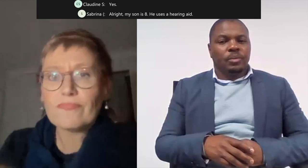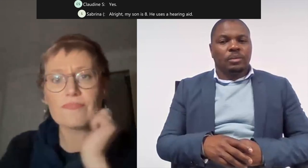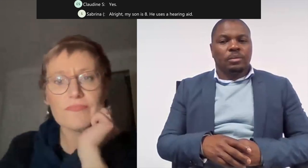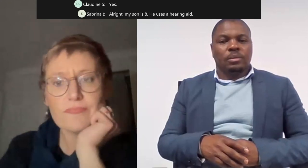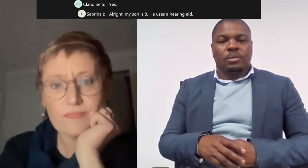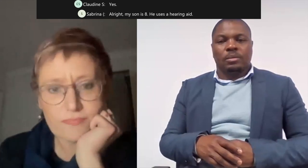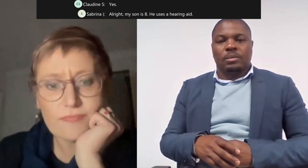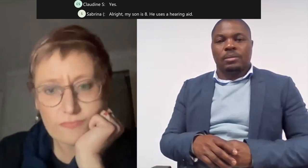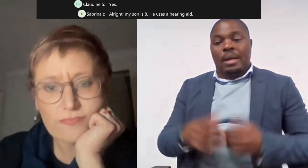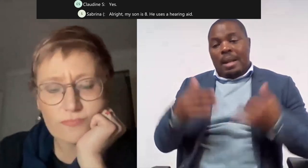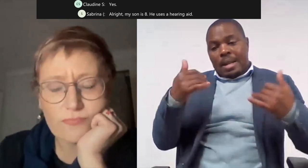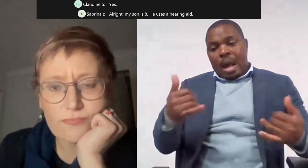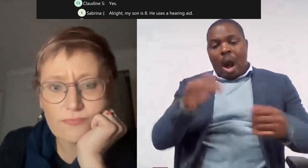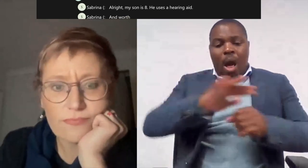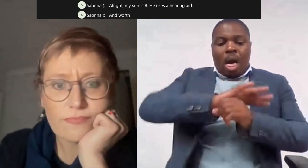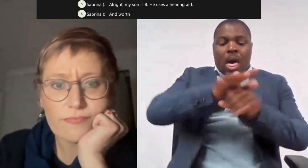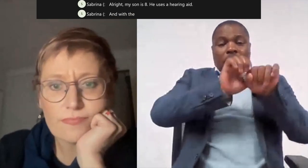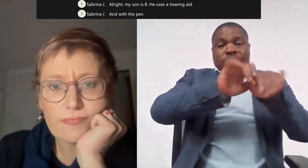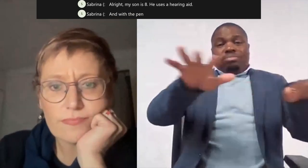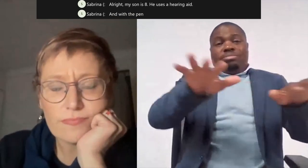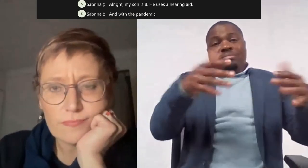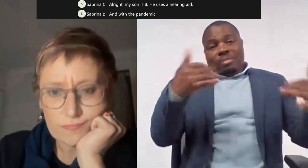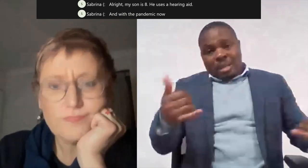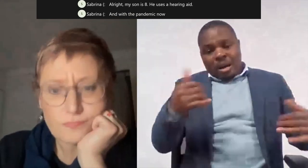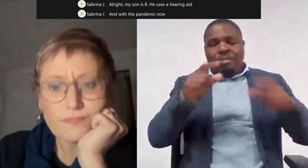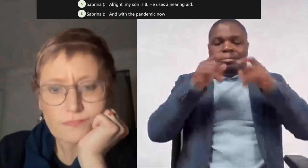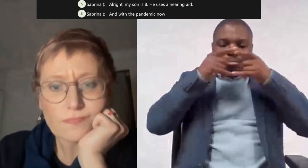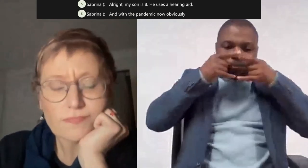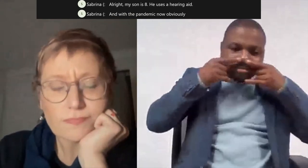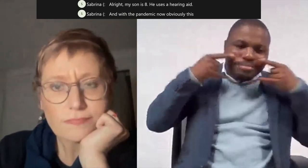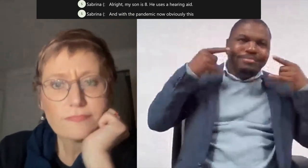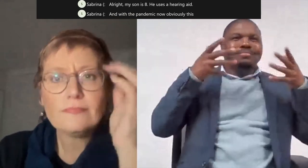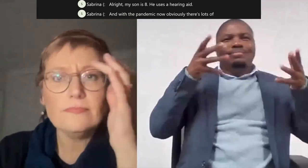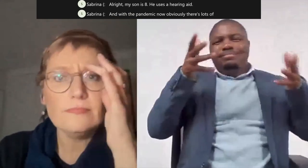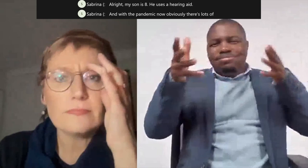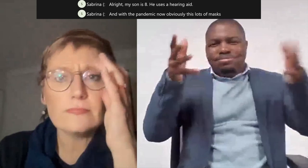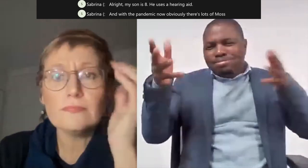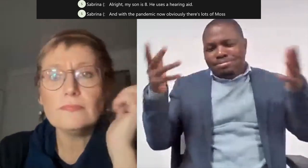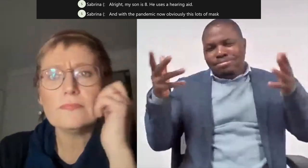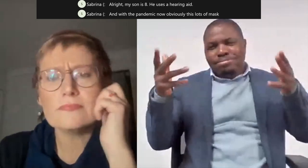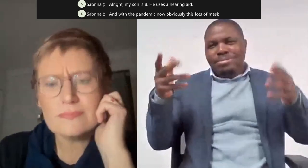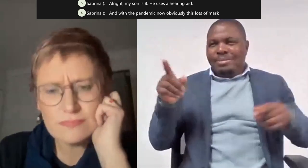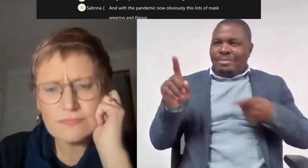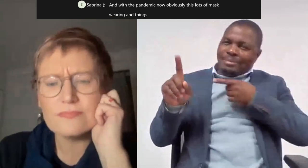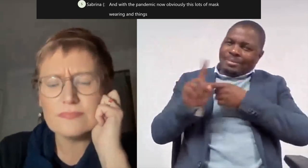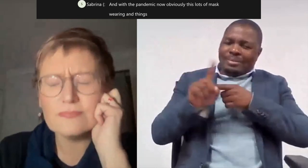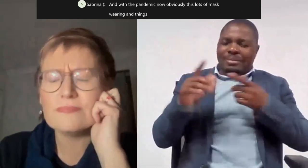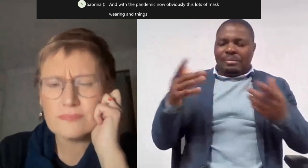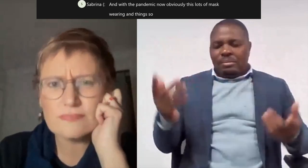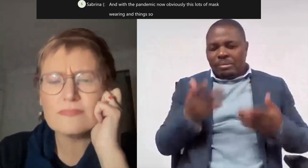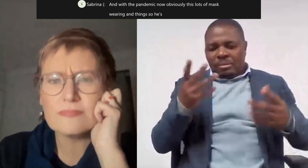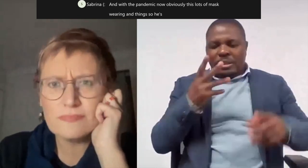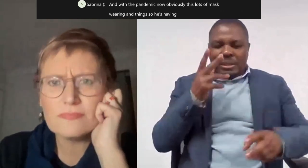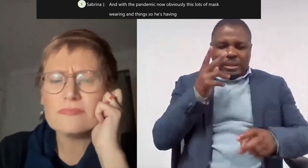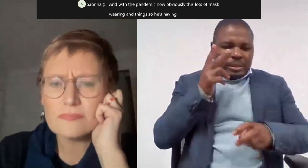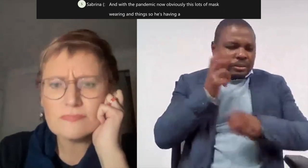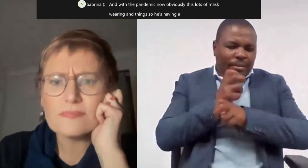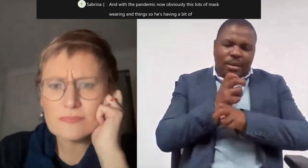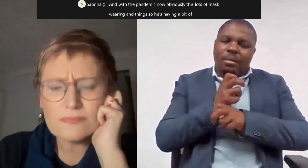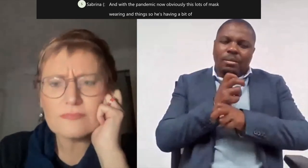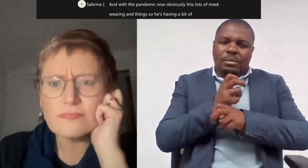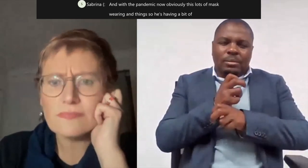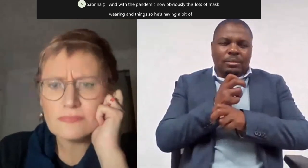the pandemic now, obviously there's lots of mask wearing and things. So he's having a bit of difficulty